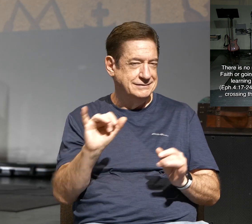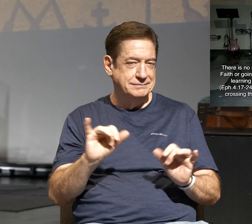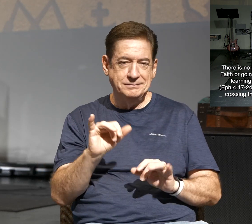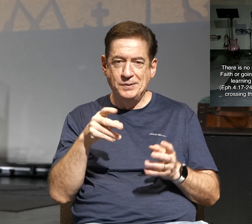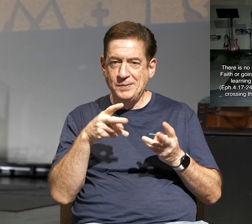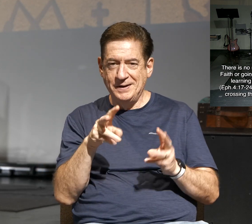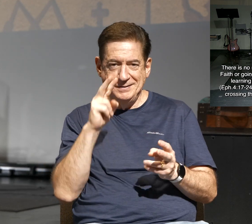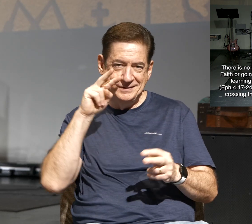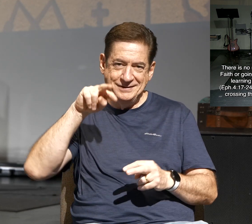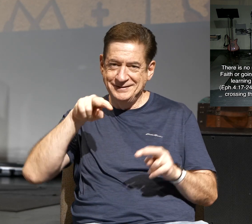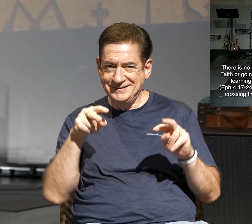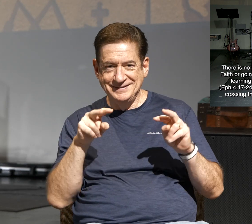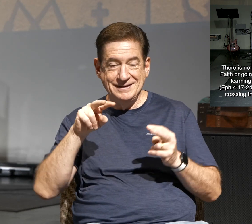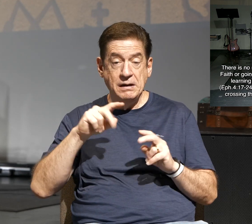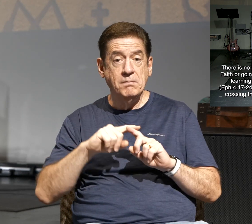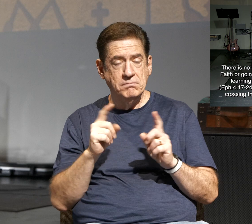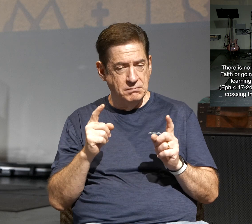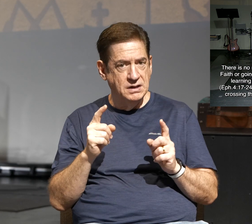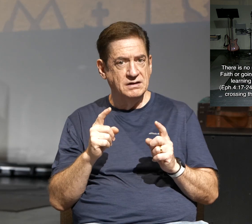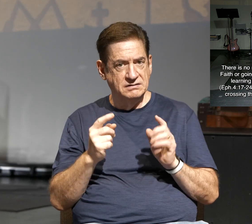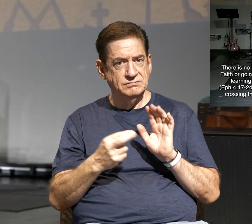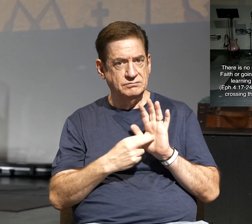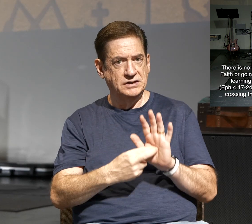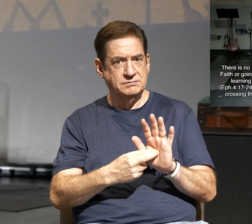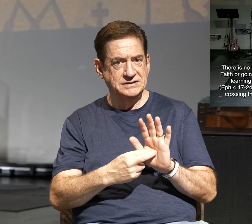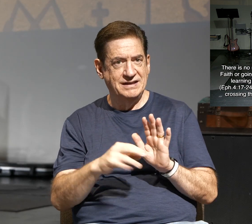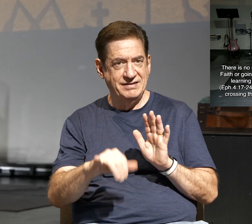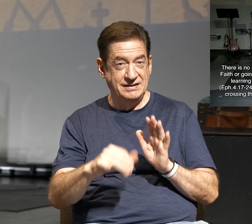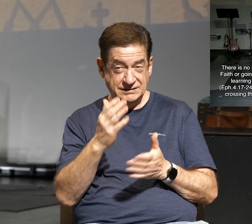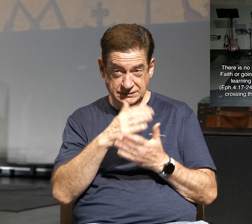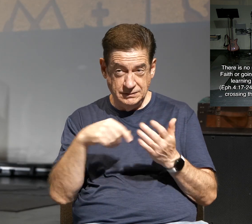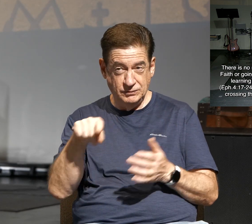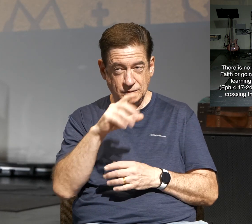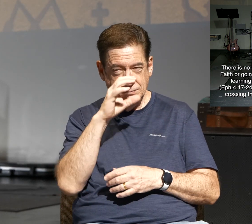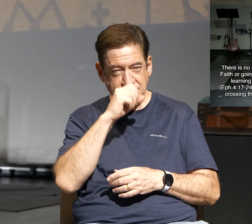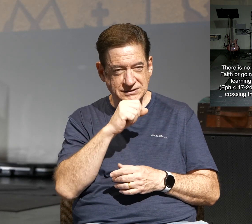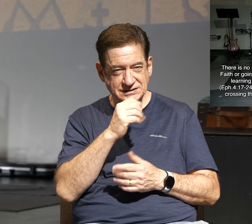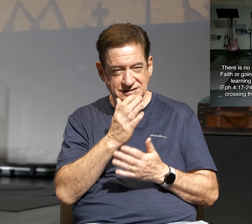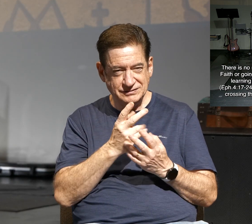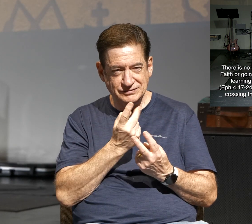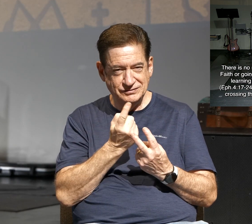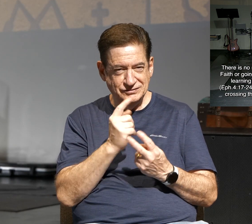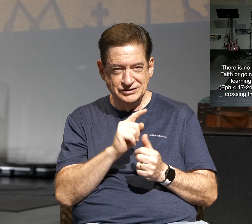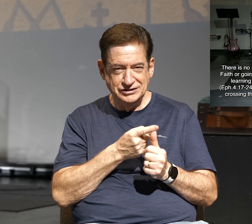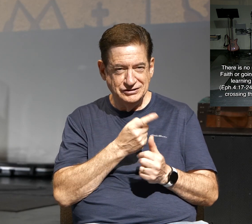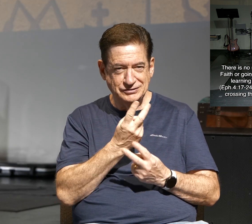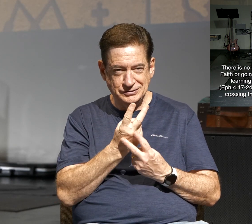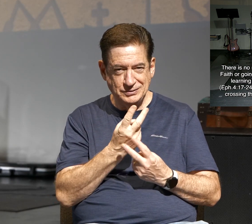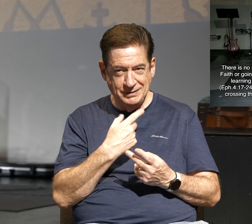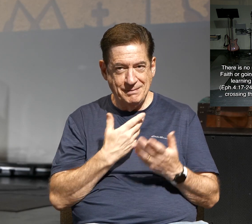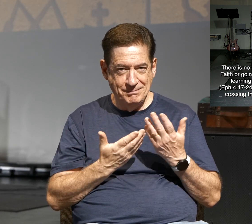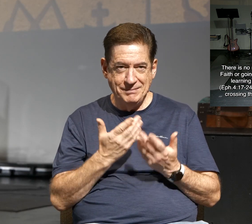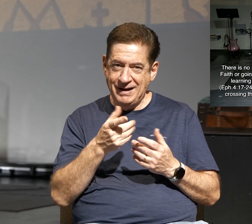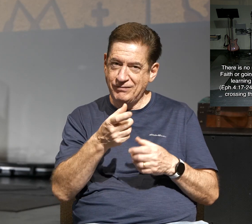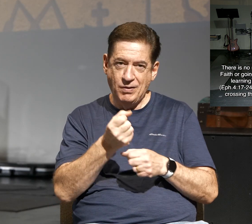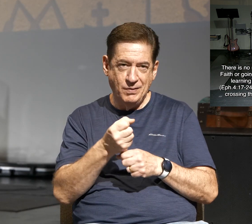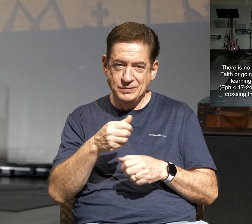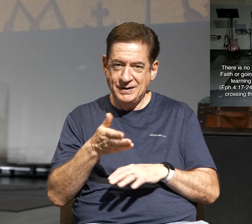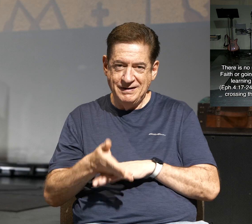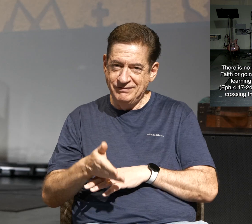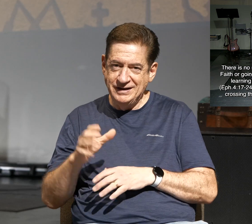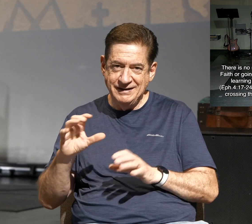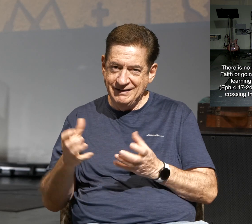fascinating. Okay, I think you did a little better on that one. Some of you missed those first two, okay? Just telling you, and I might have to hold you after class